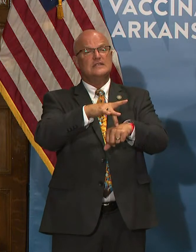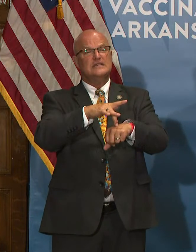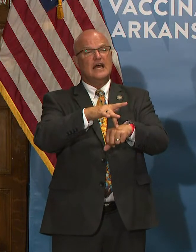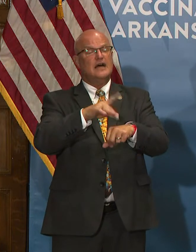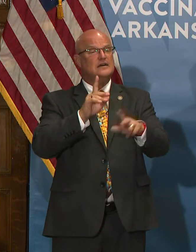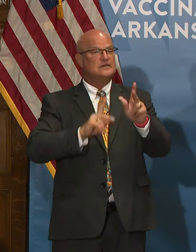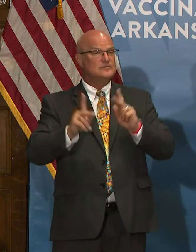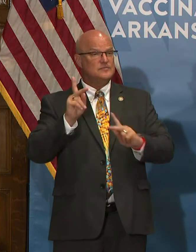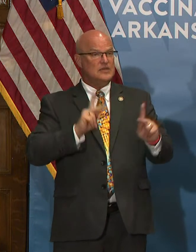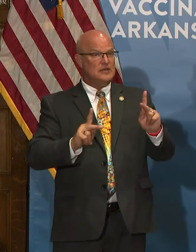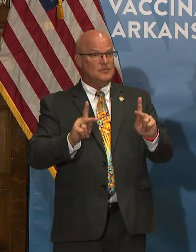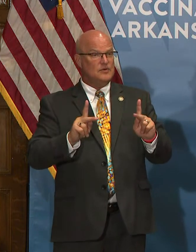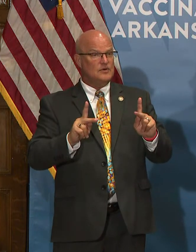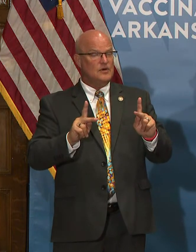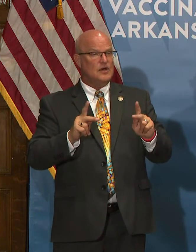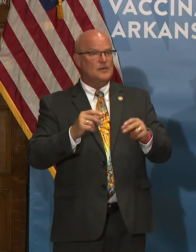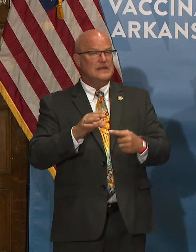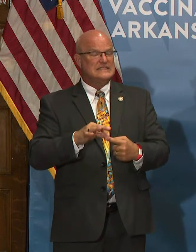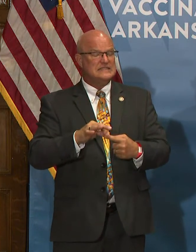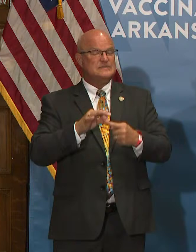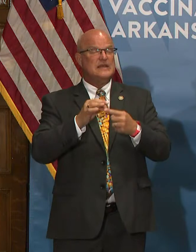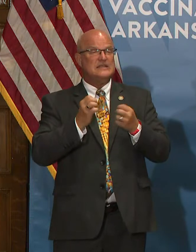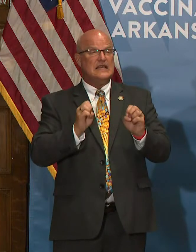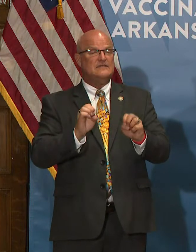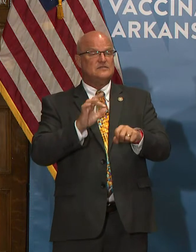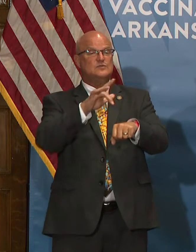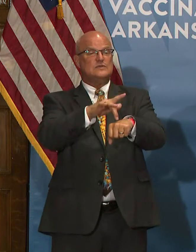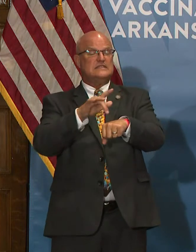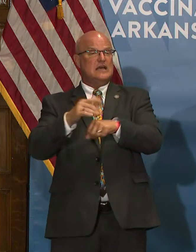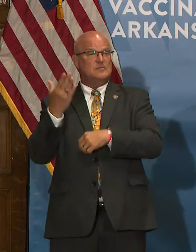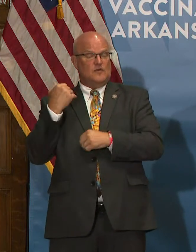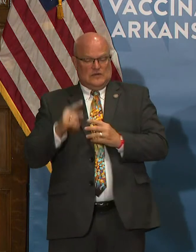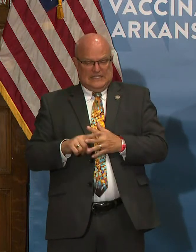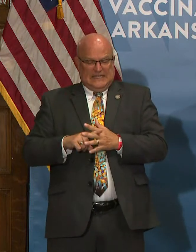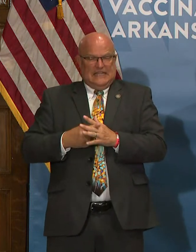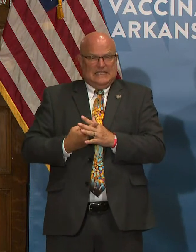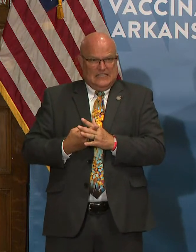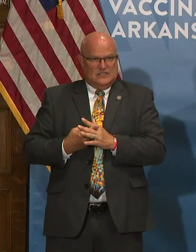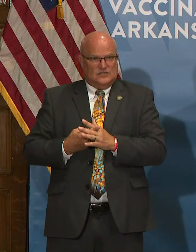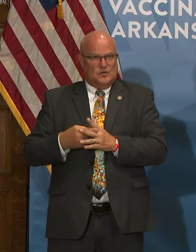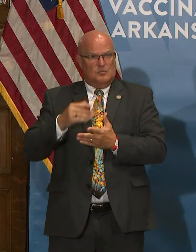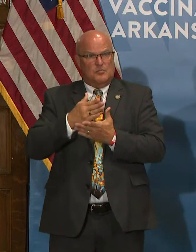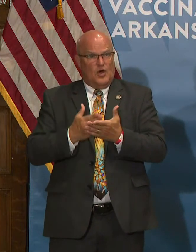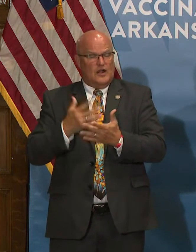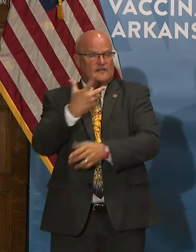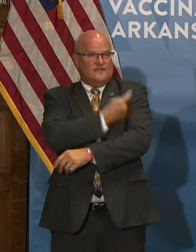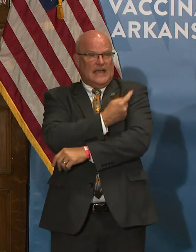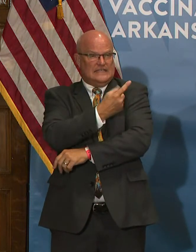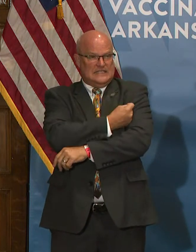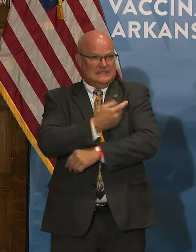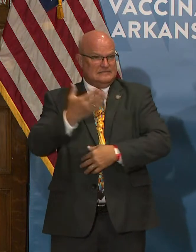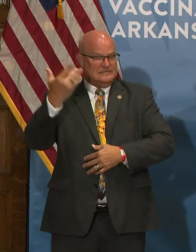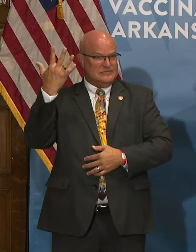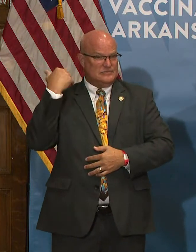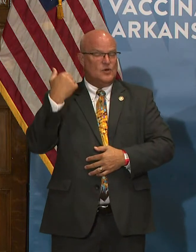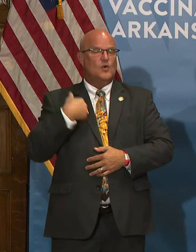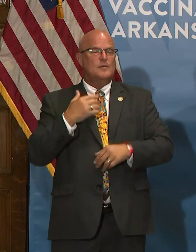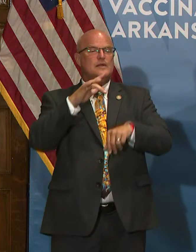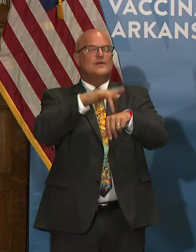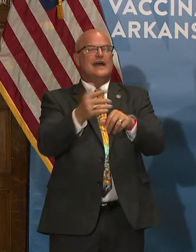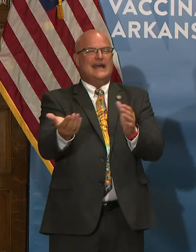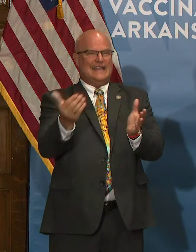to populations that we made special efforts to reach out to in the initial phase of vaccination. We will be reaching out to